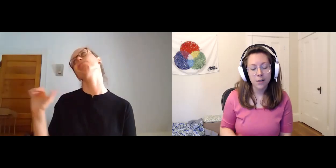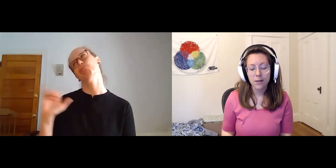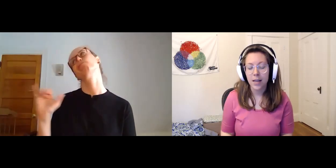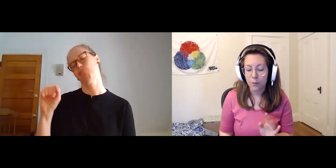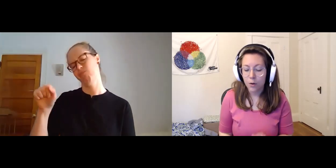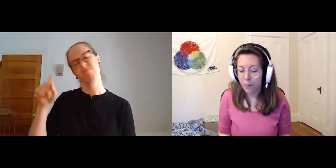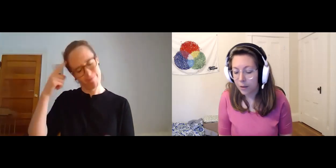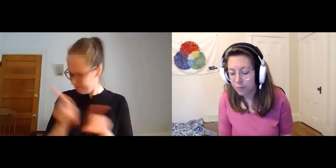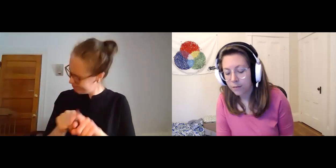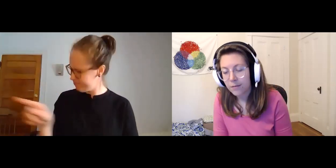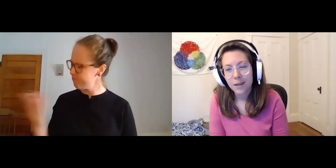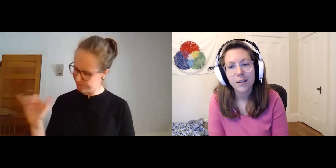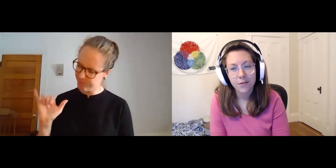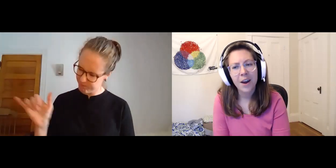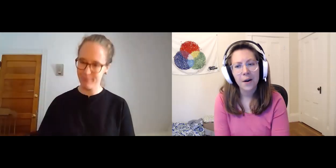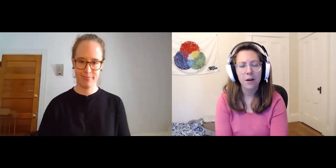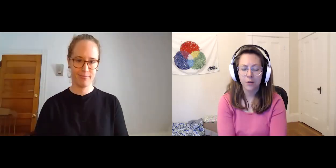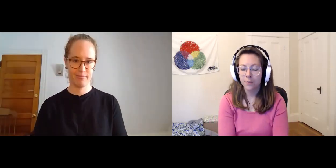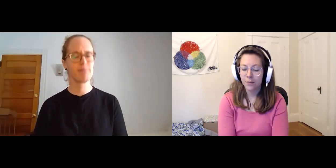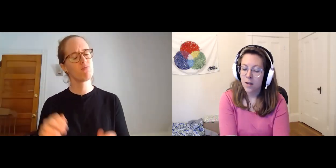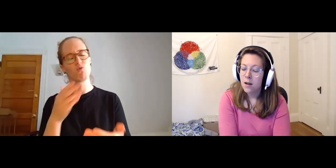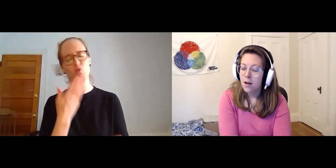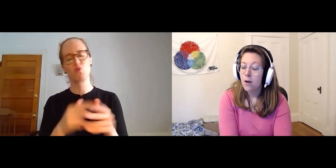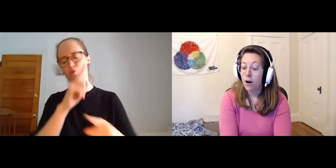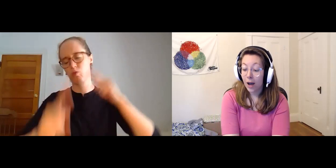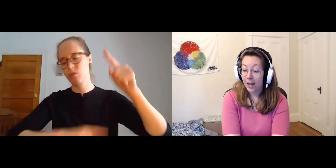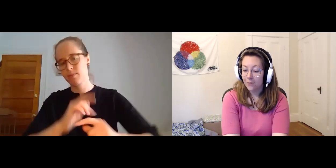just same. You get me. It's very helpful.